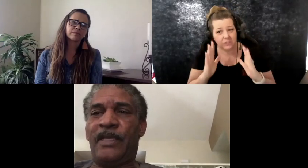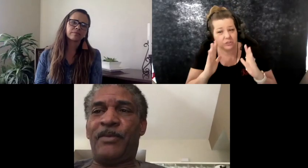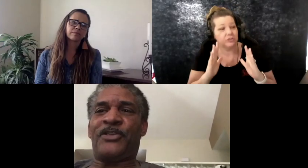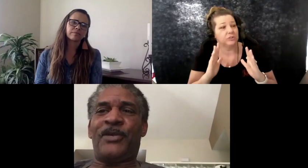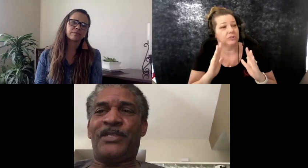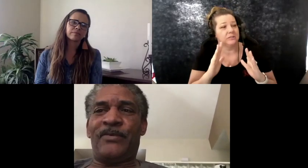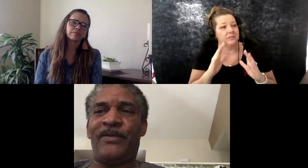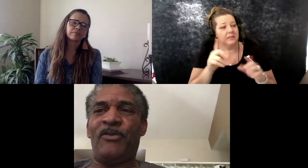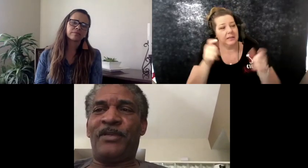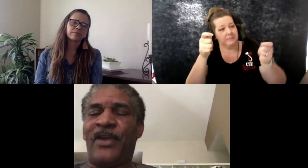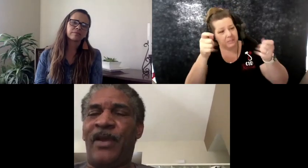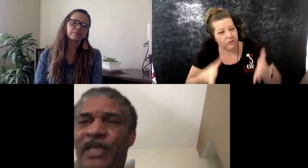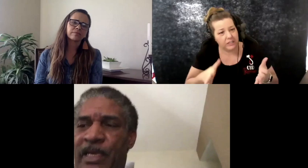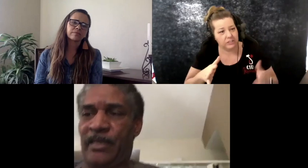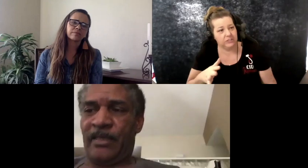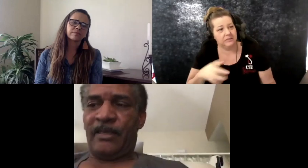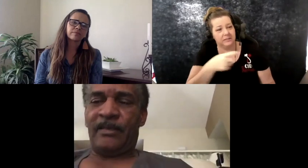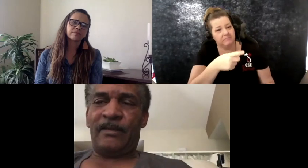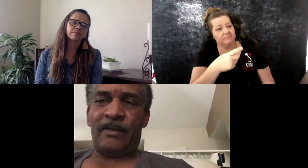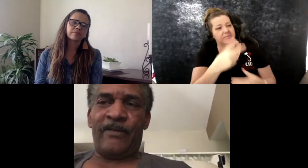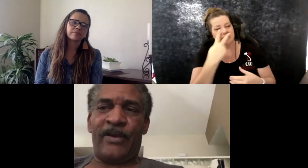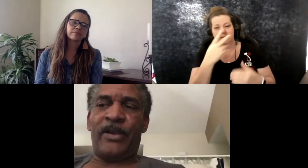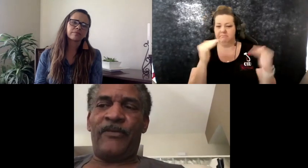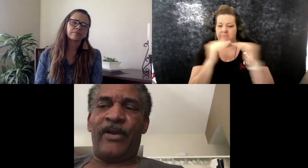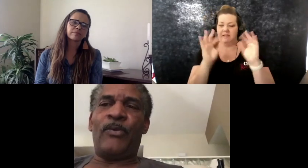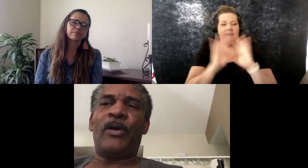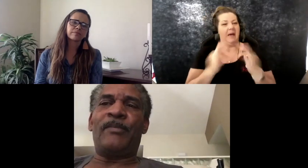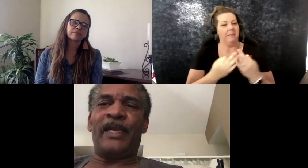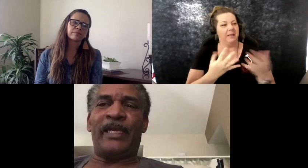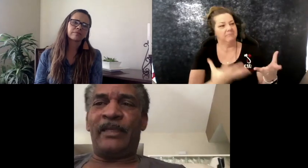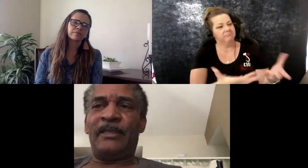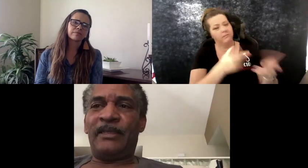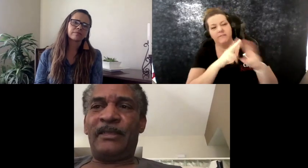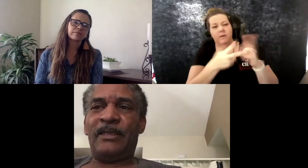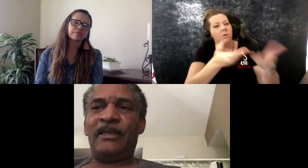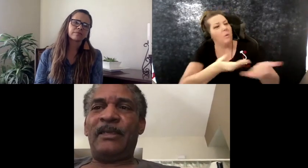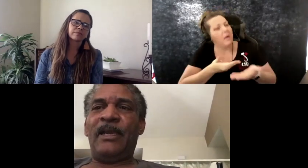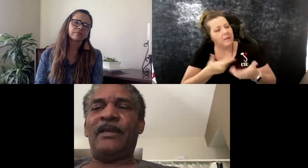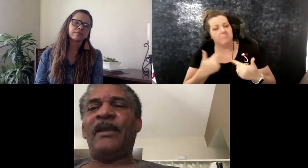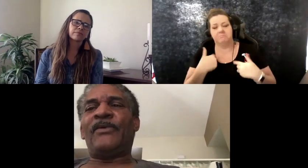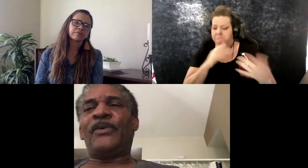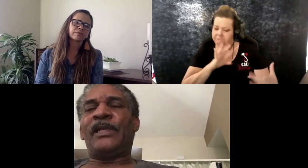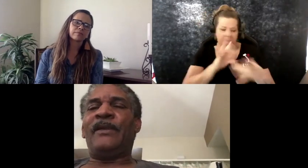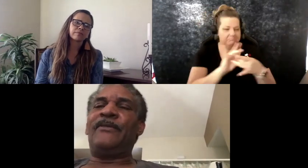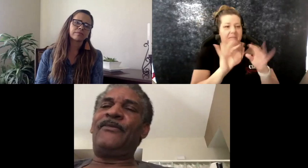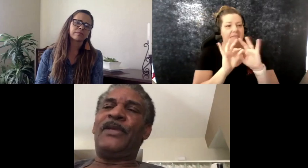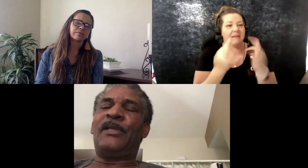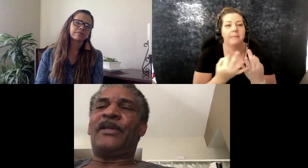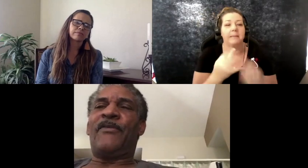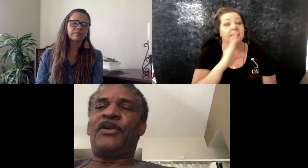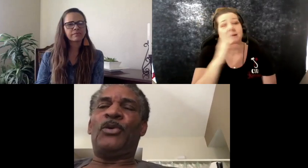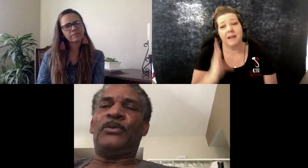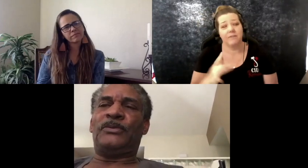the administration, we view them as family, and they're very, very welcoming. And you never really